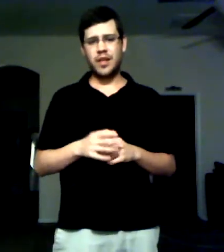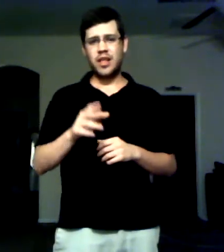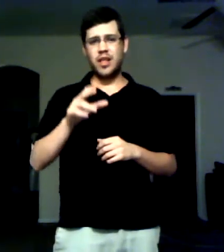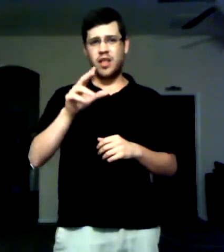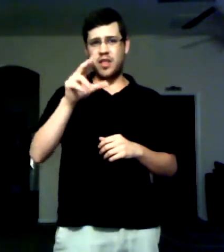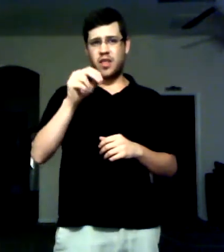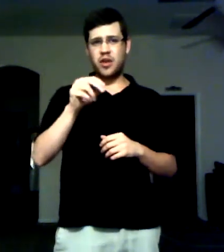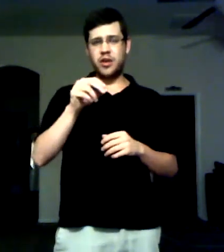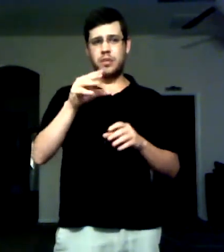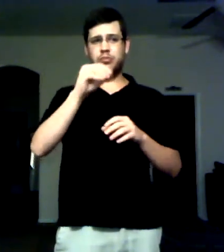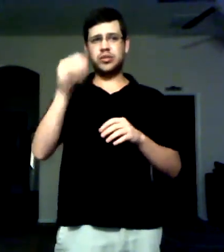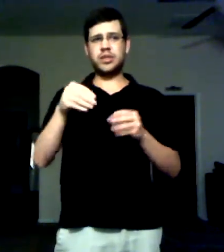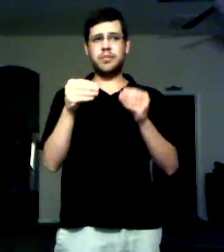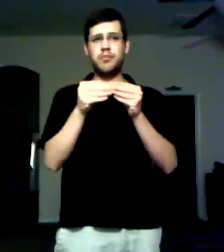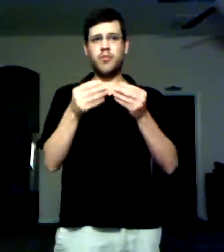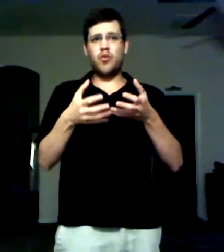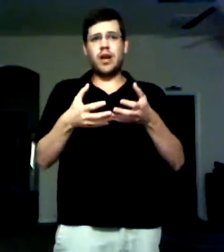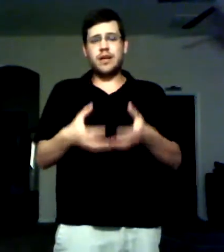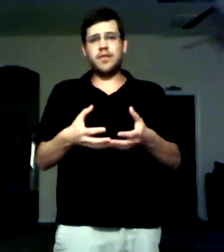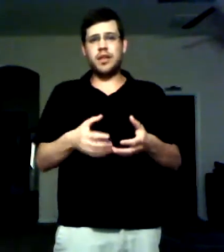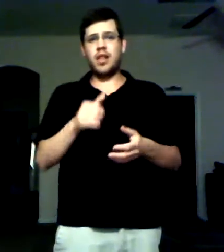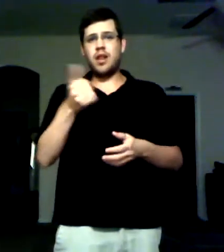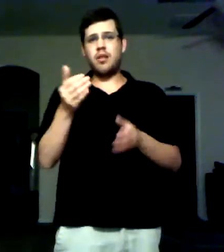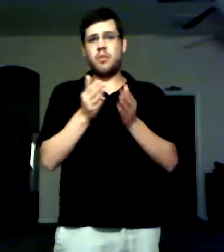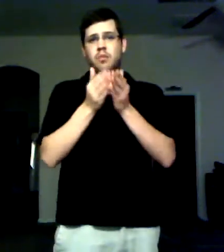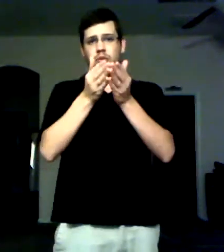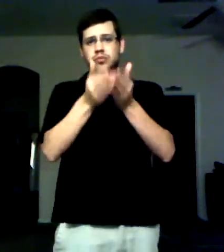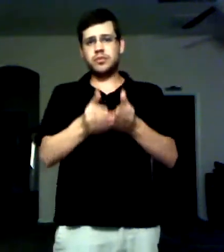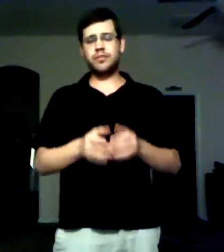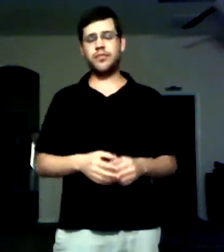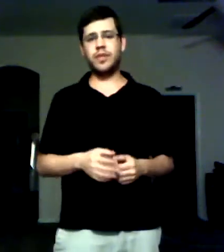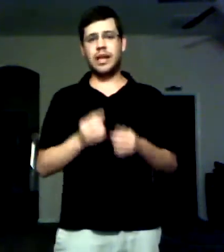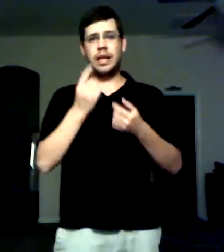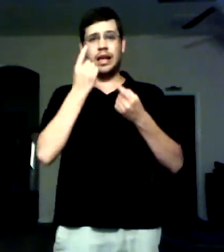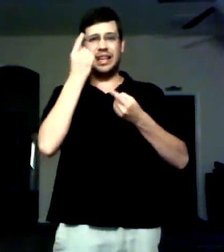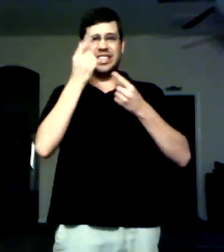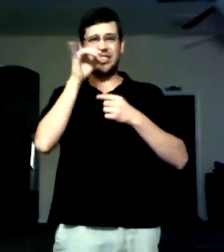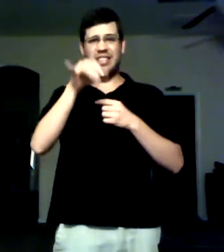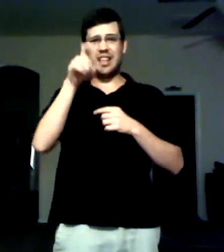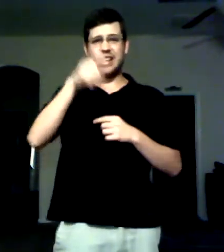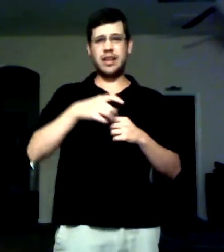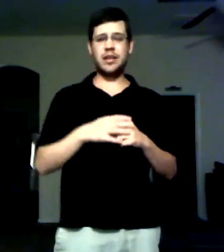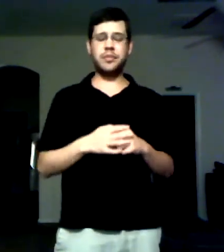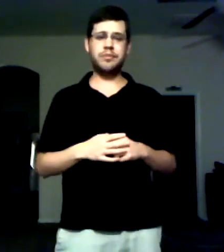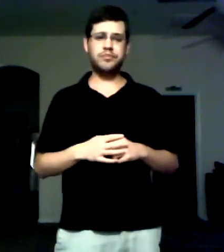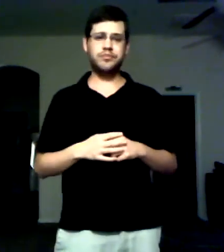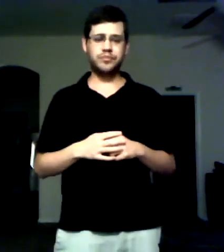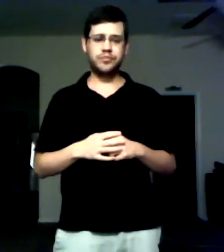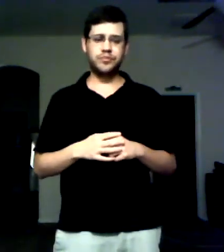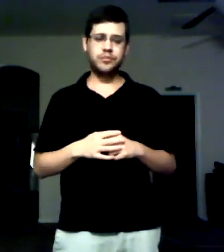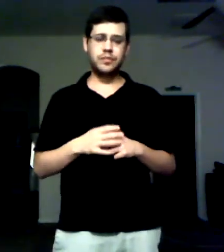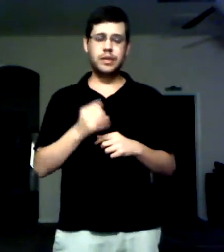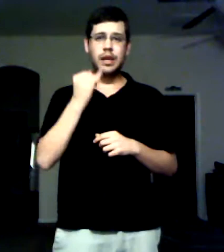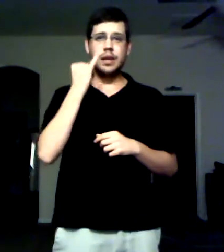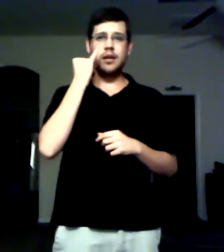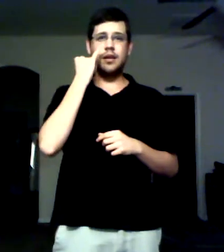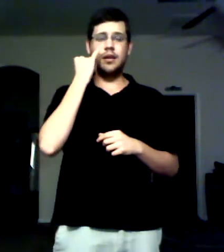materials. So that would be something to consider. If you're going to be paddling, doing tripping or on big open